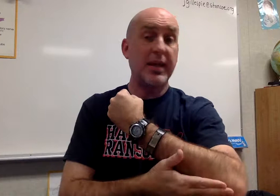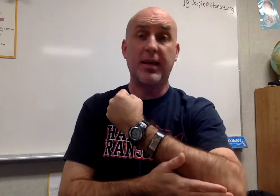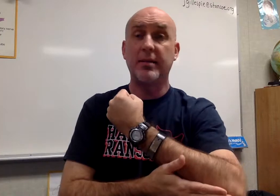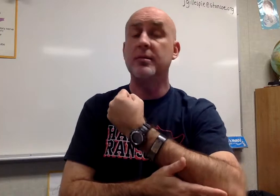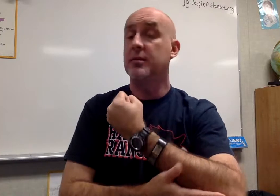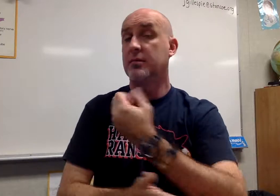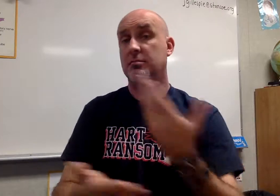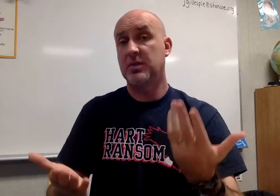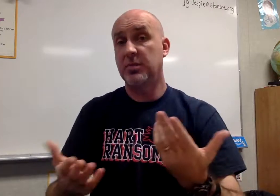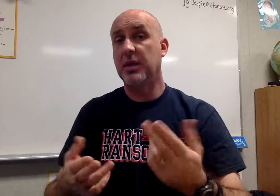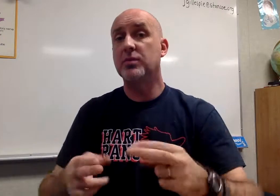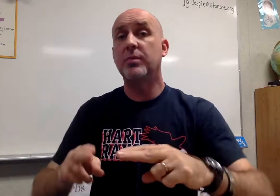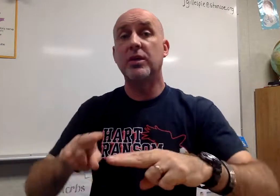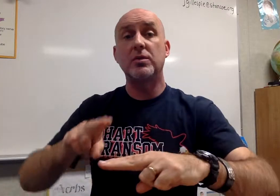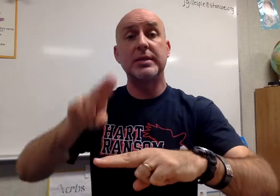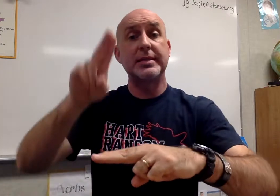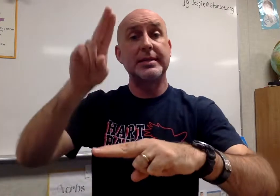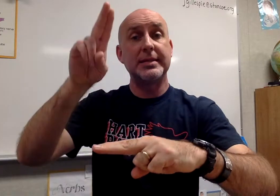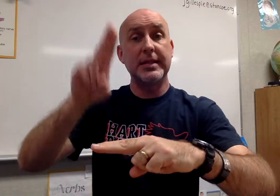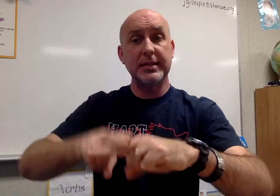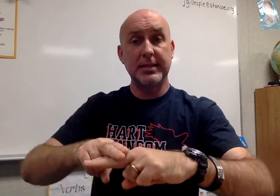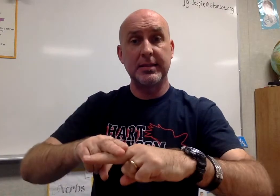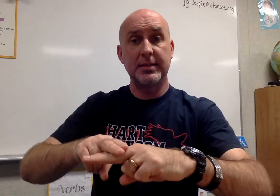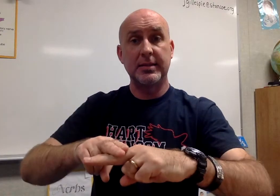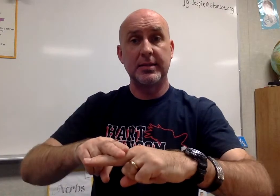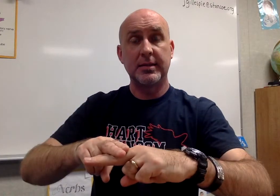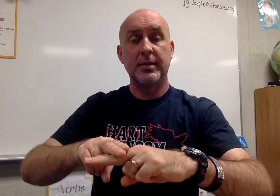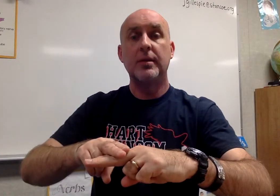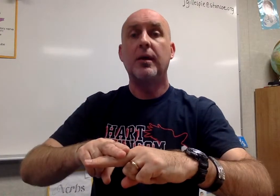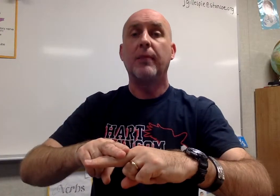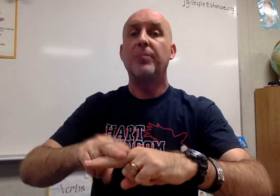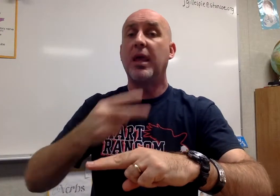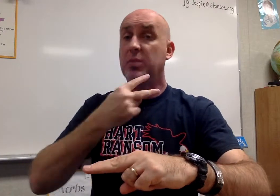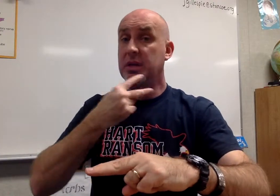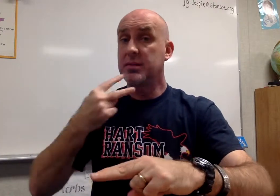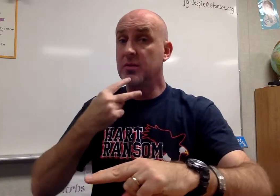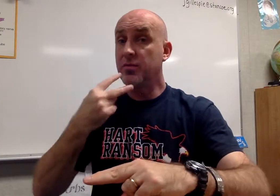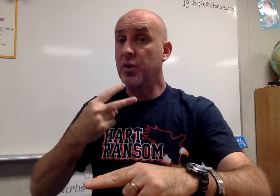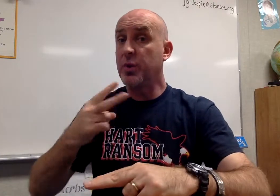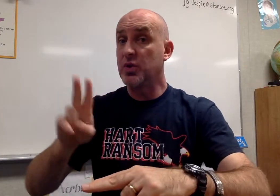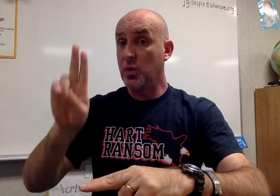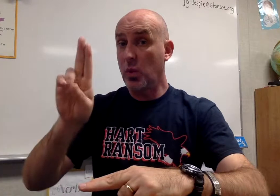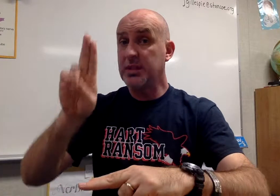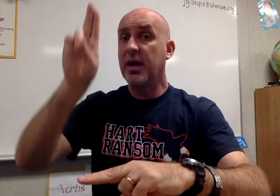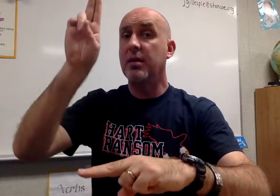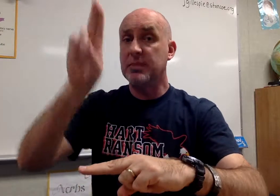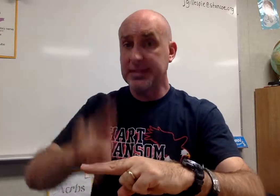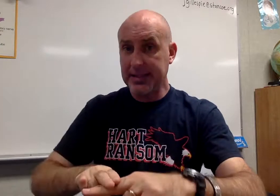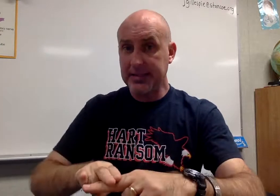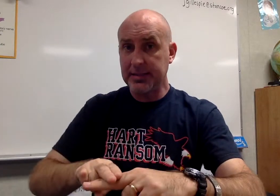spanking. Something else you might use is sit. And because it's a verb, you're going to do it one time. Sit.